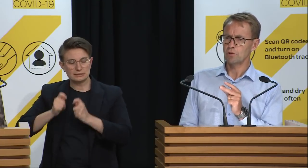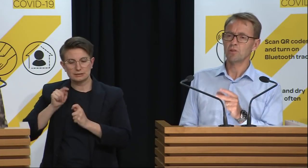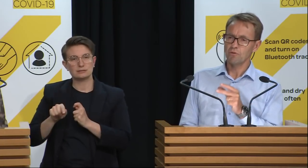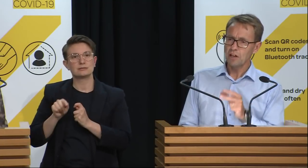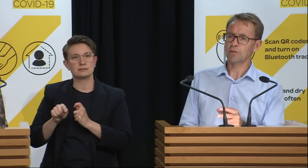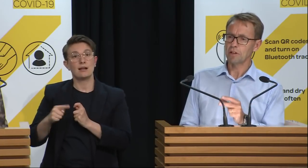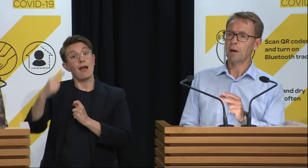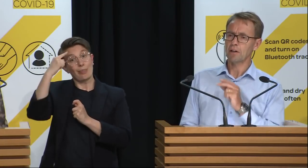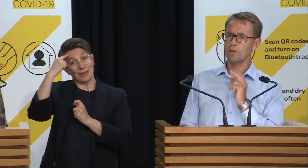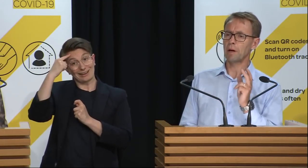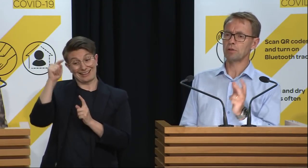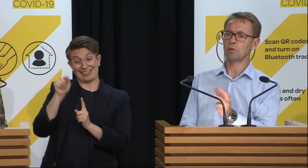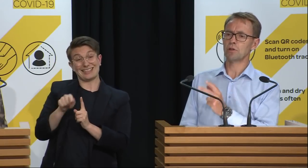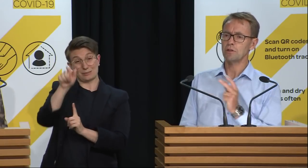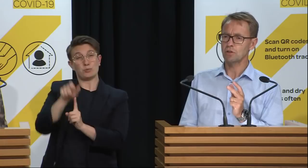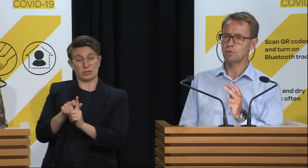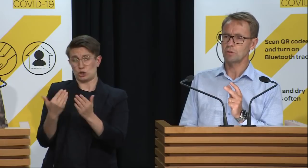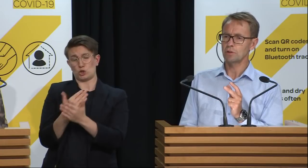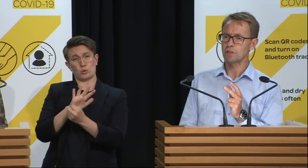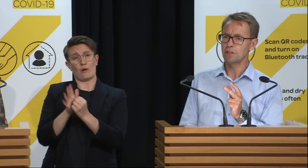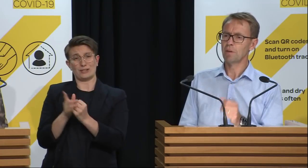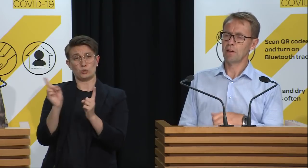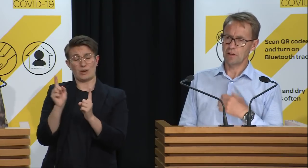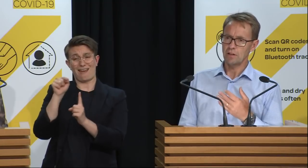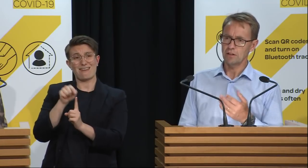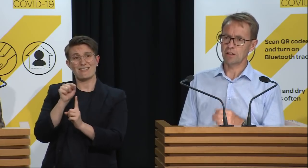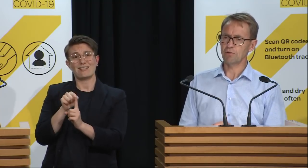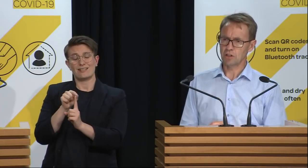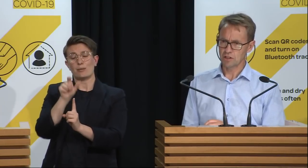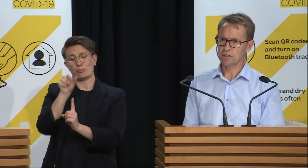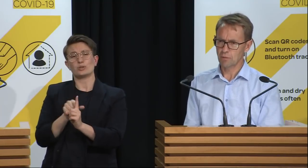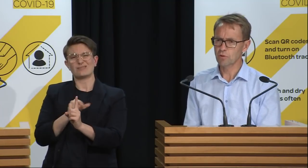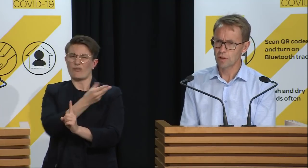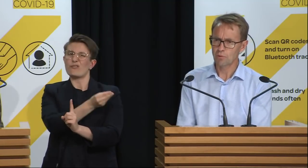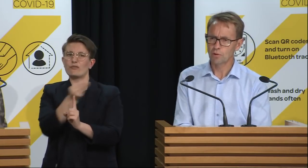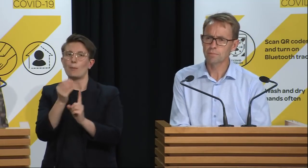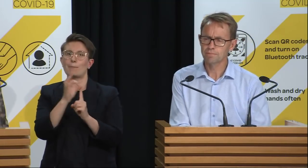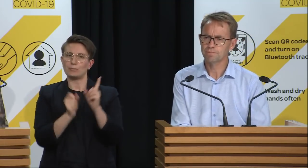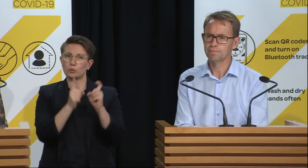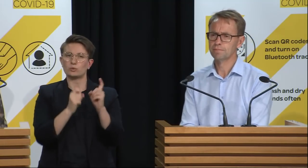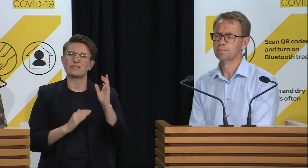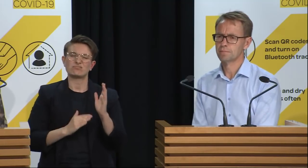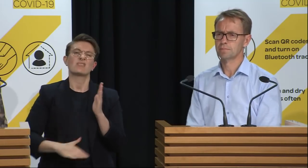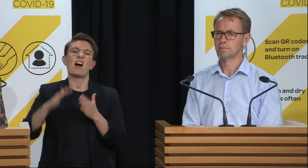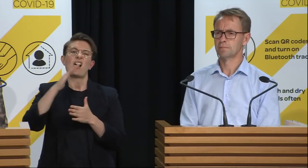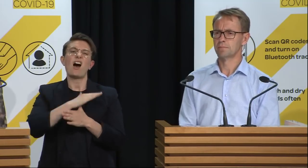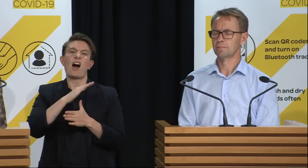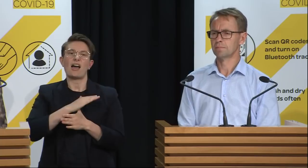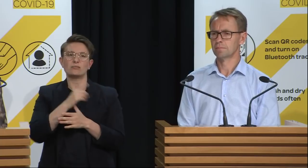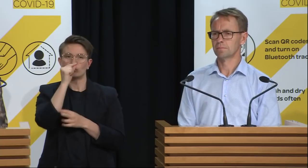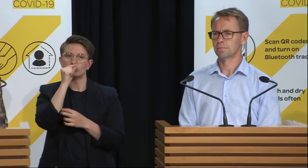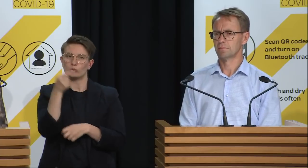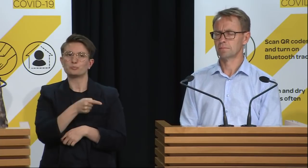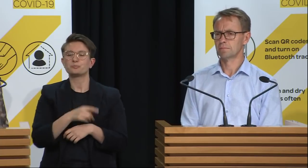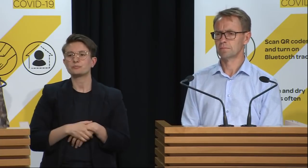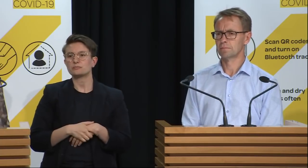this person was effectively part of the Papatoetoe school community, that the infection has come through that route. Just on the alert levels, Yeah. I mean, in the past